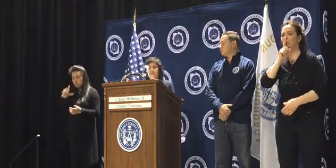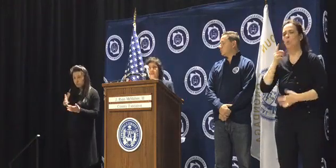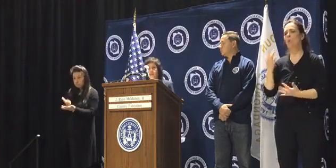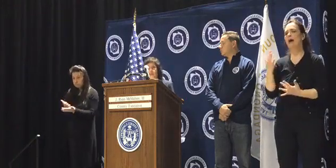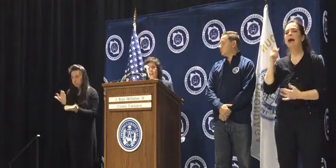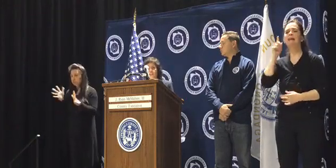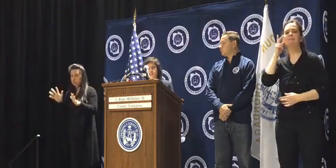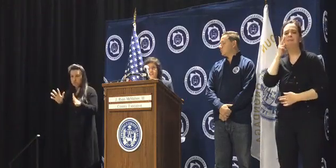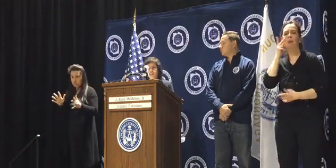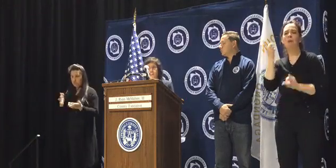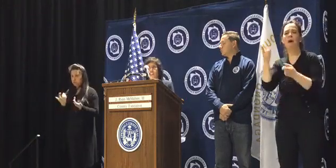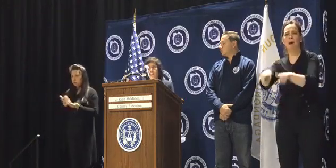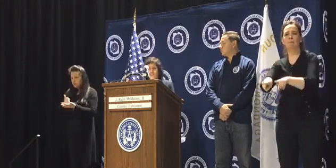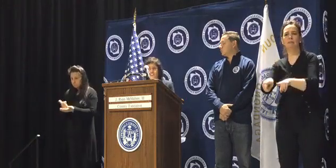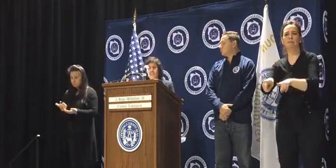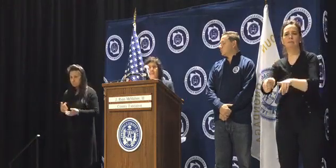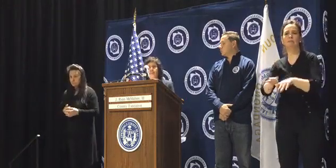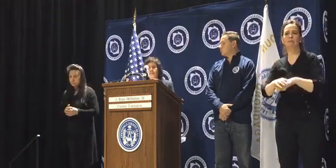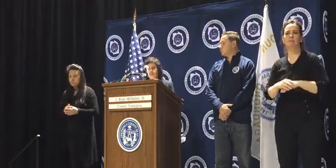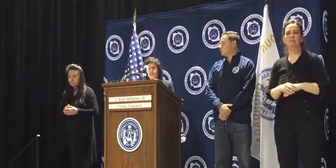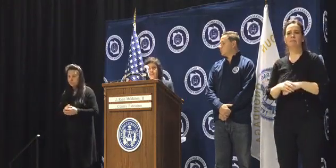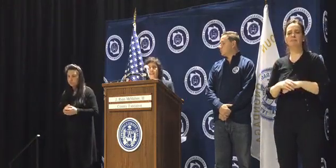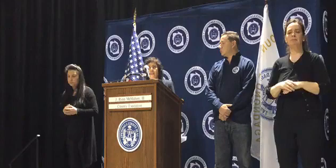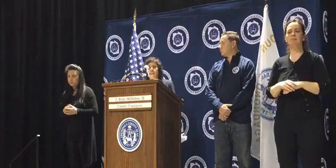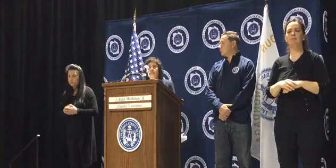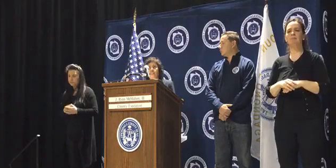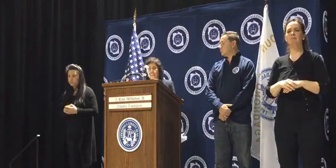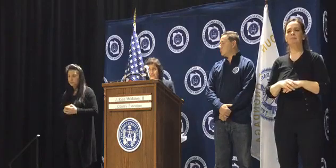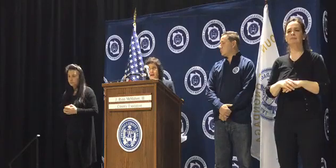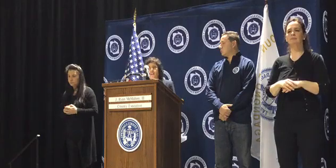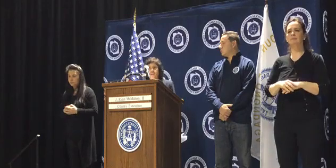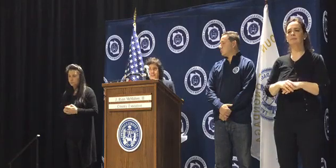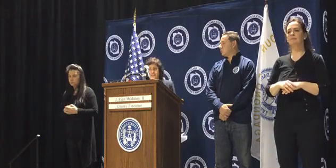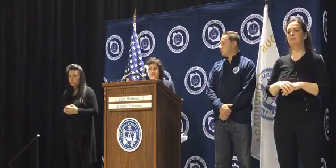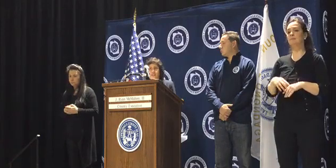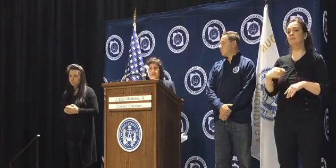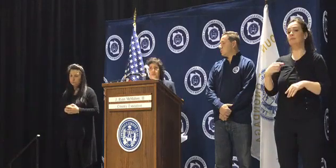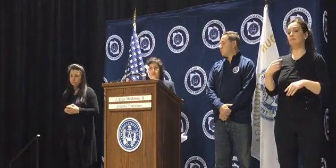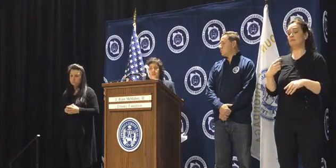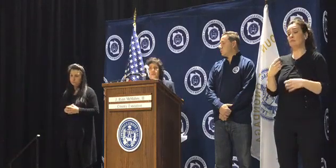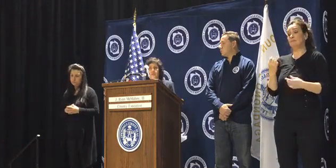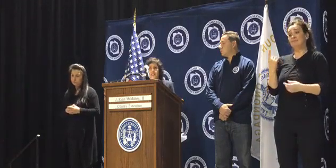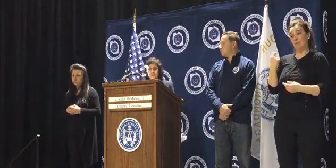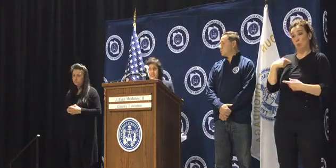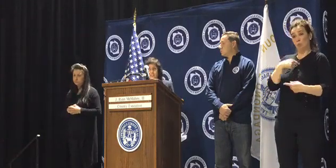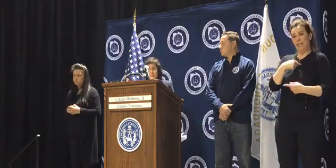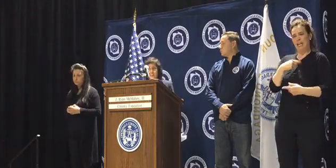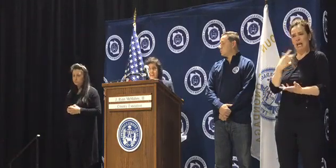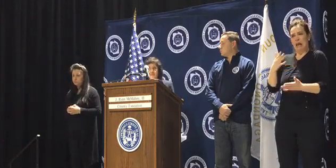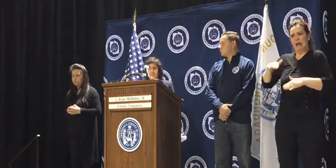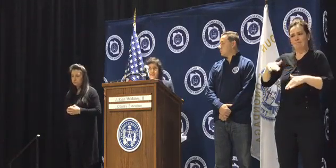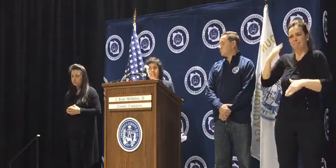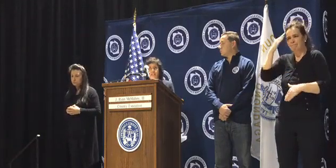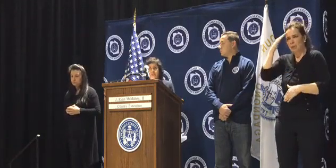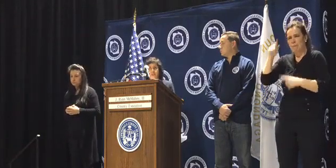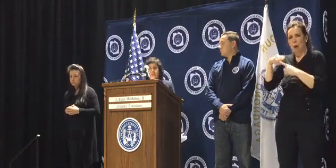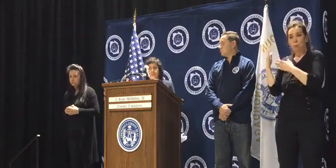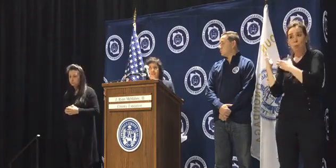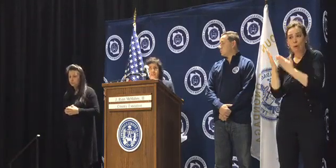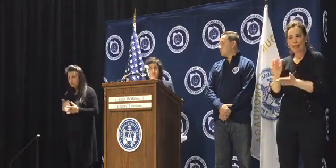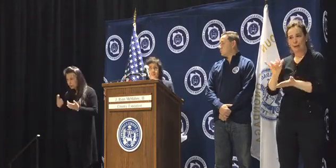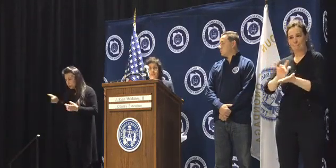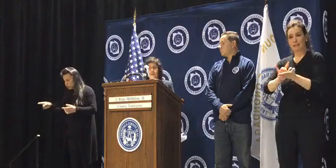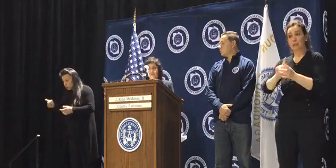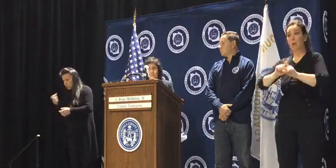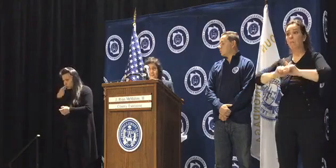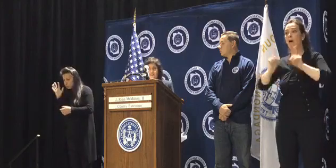point, to my knowledge, it has not been instituted, but there are discussion about anti-malarial as well as Plaquenil, which is